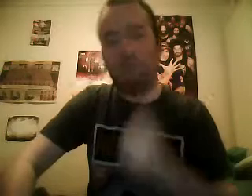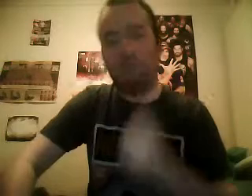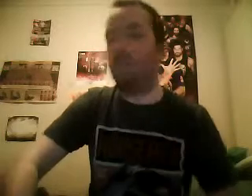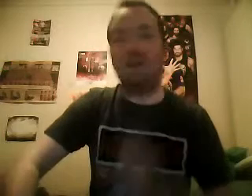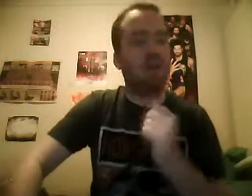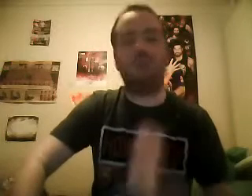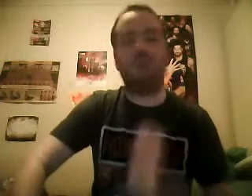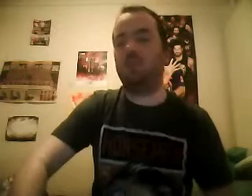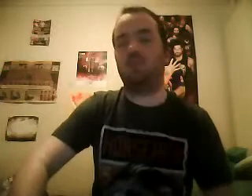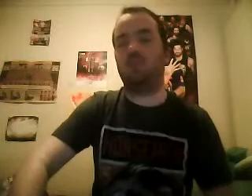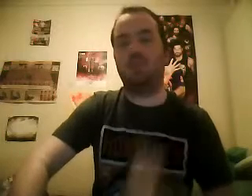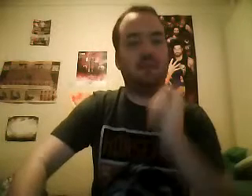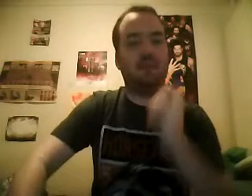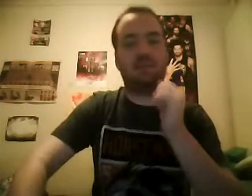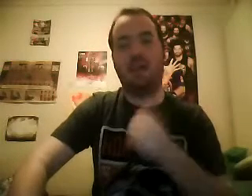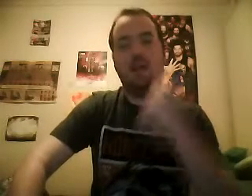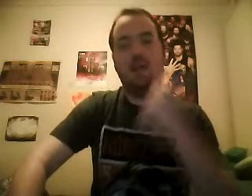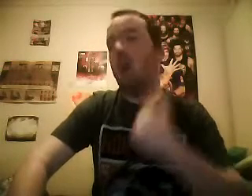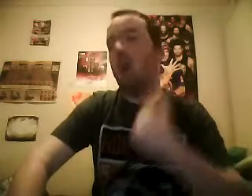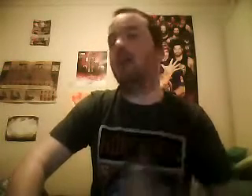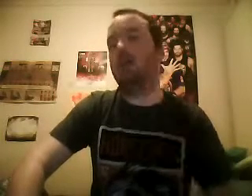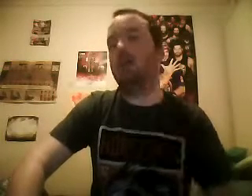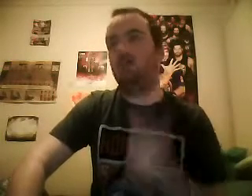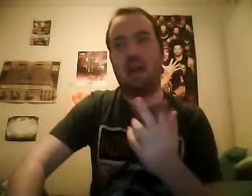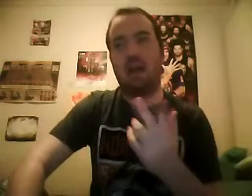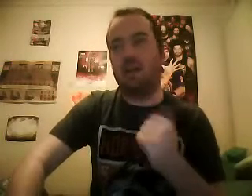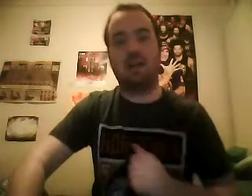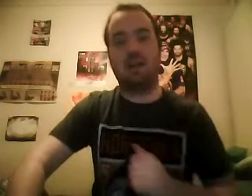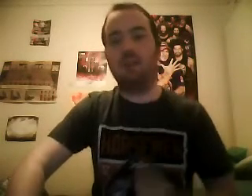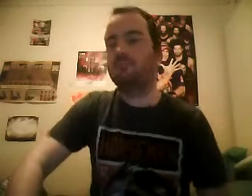And on Twitter, Buddy Murphy responded by saying, "I'll fight you, Aleister."